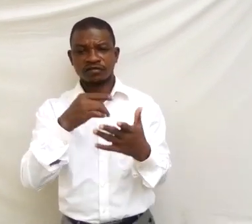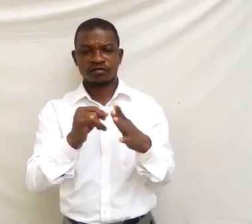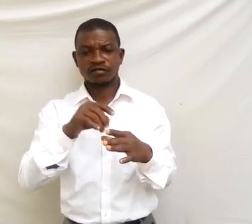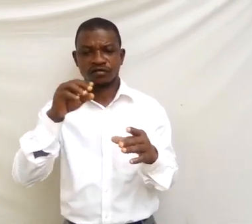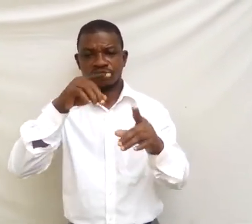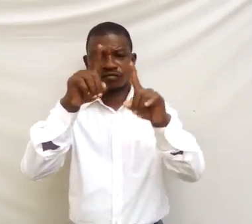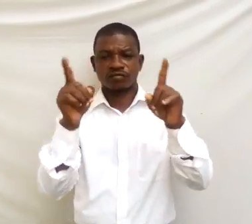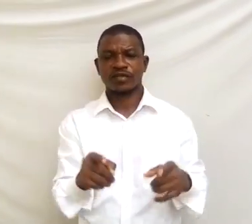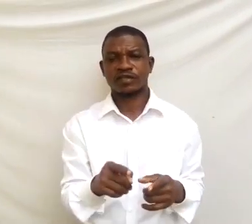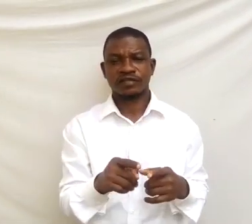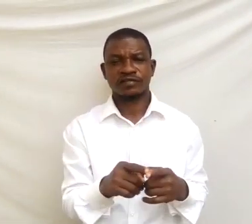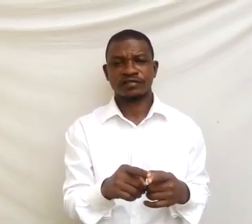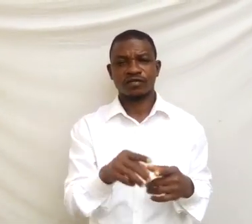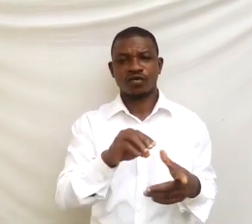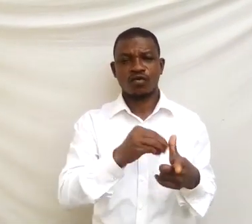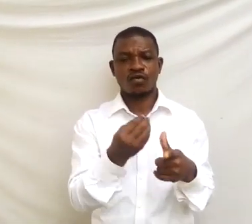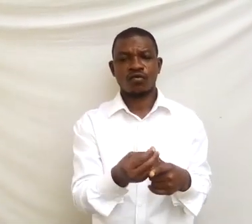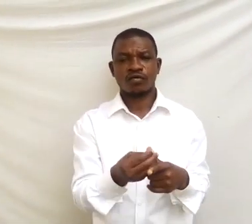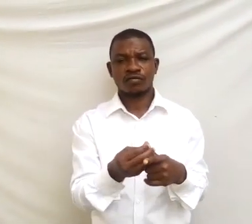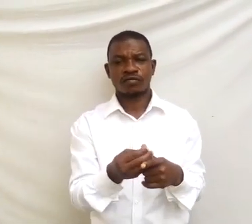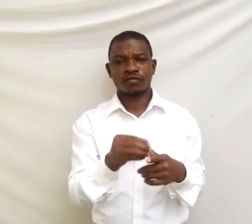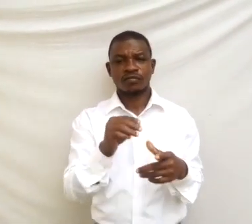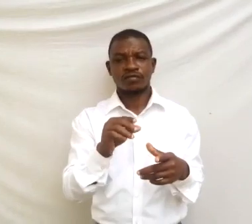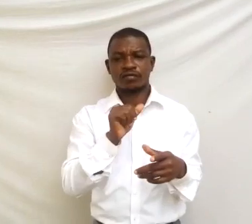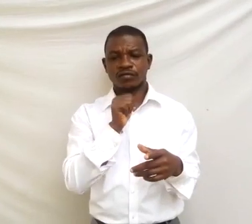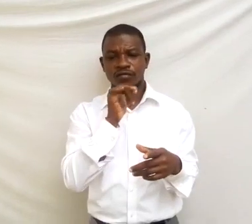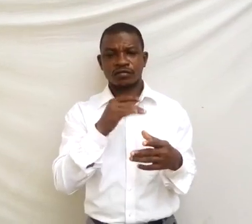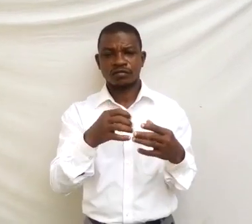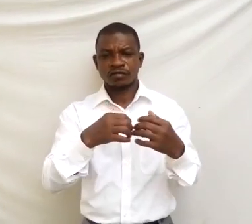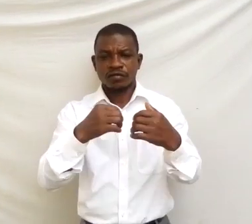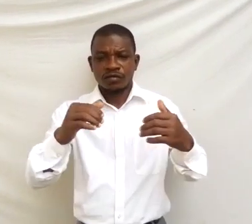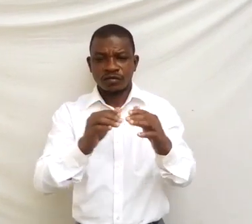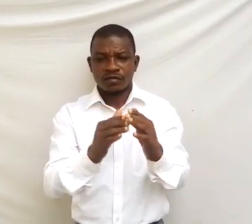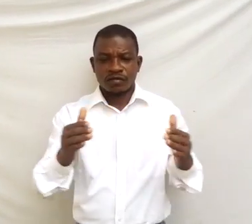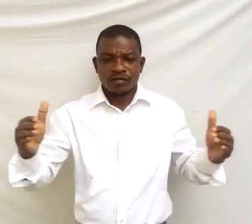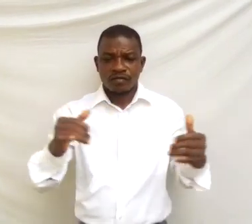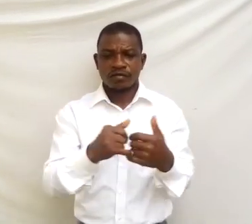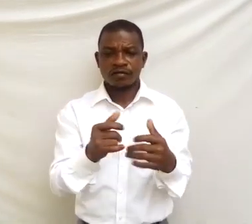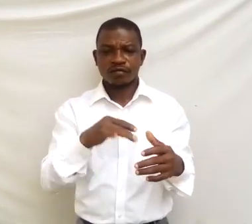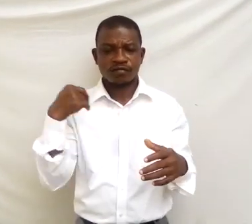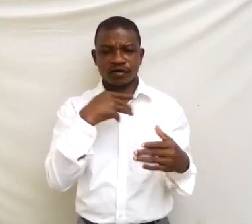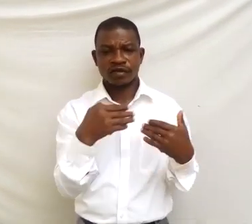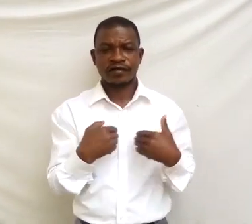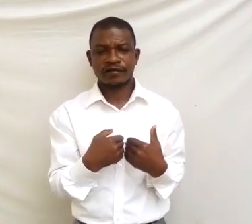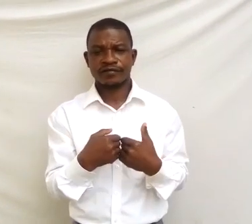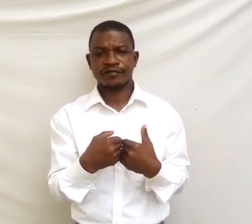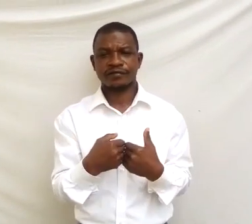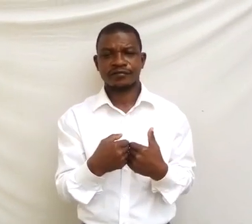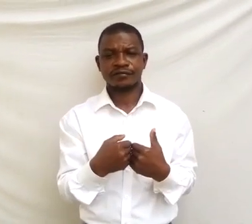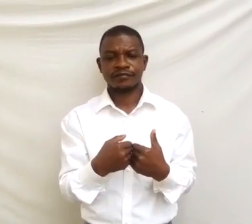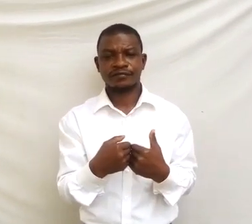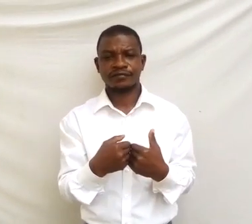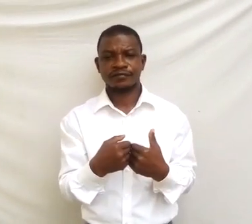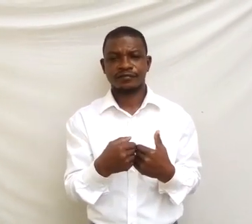brackets. Or, on expanding the denominator, we have 4 all